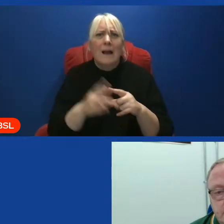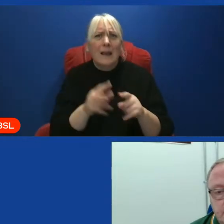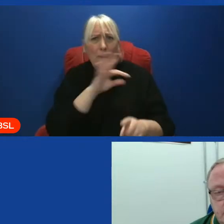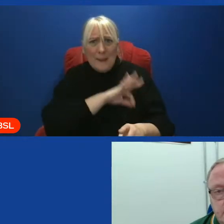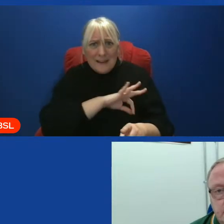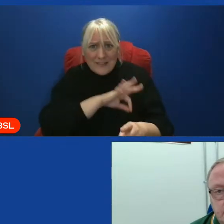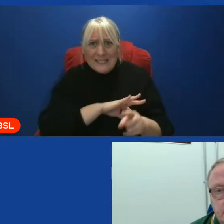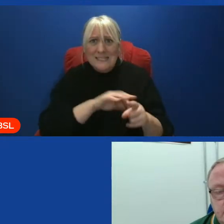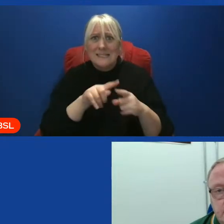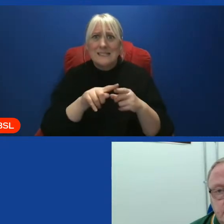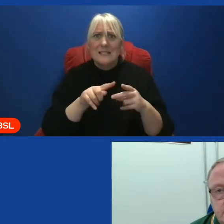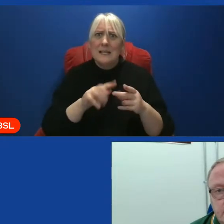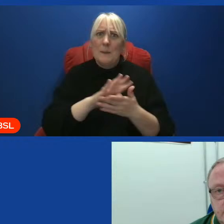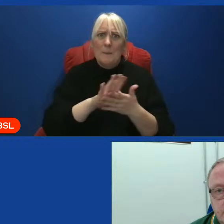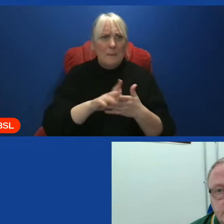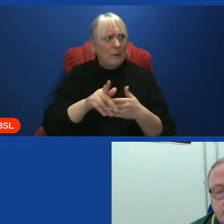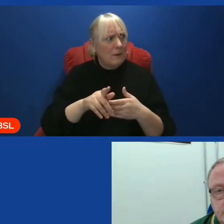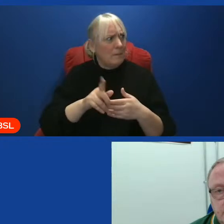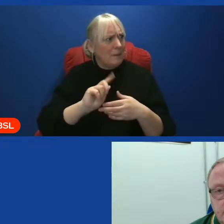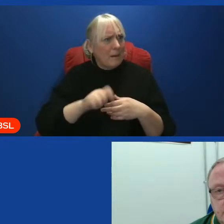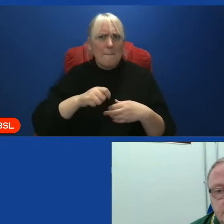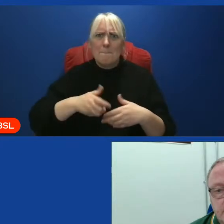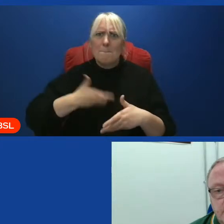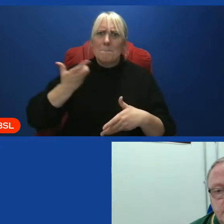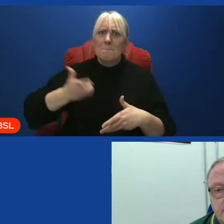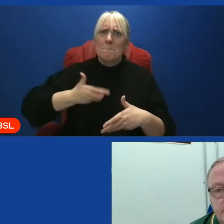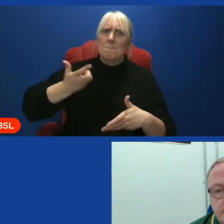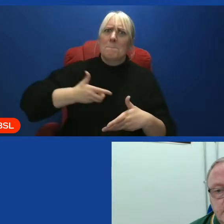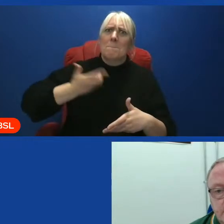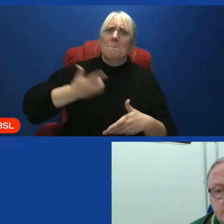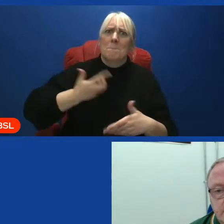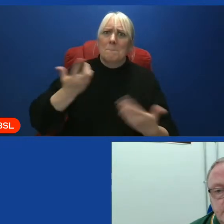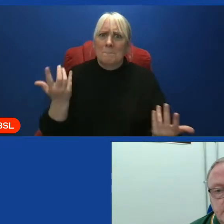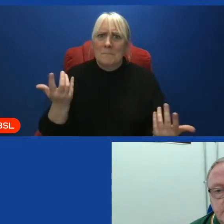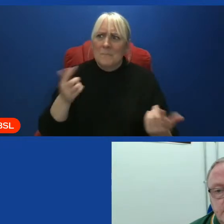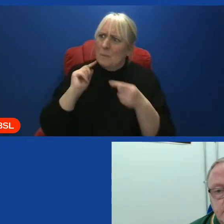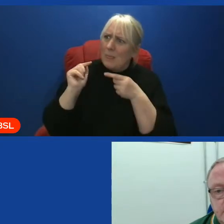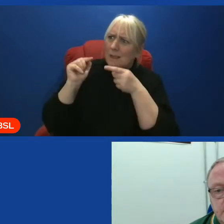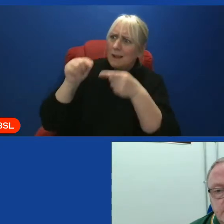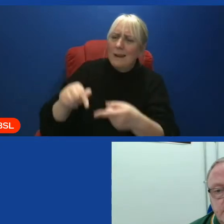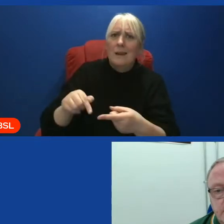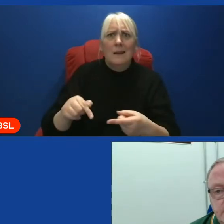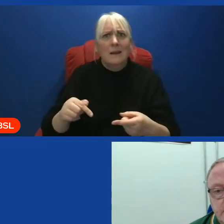start raising the frustrations of people that have no money. What will they do? The job centre is the